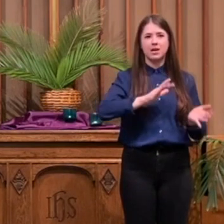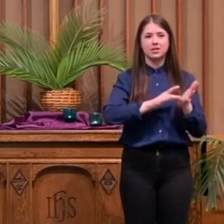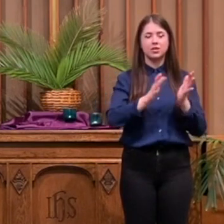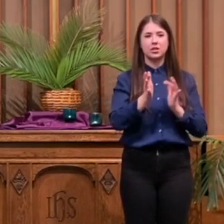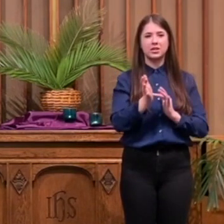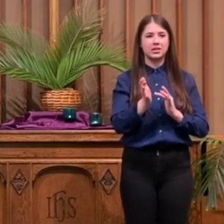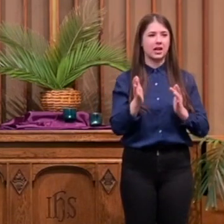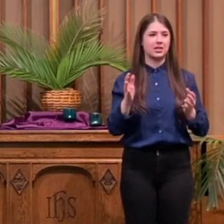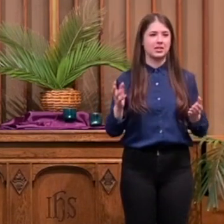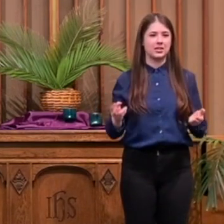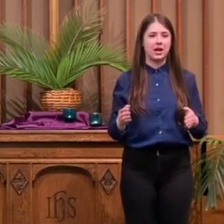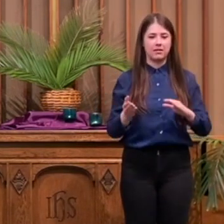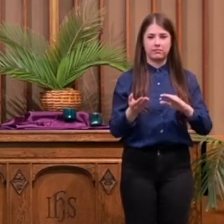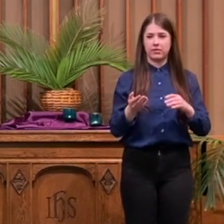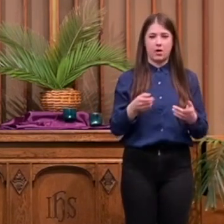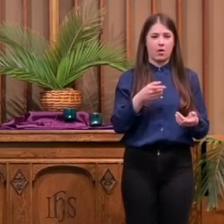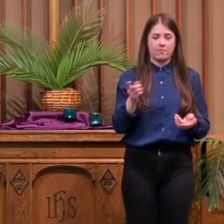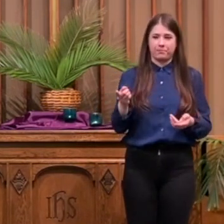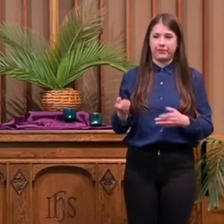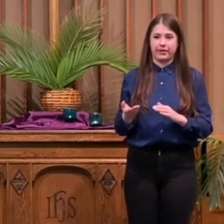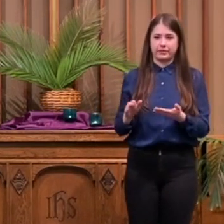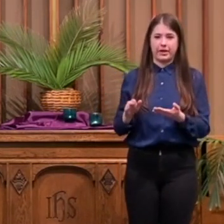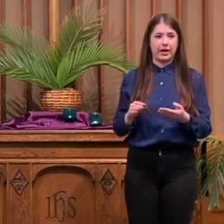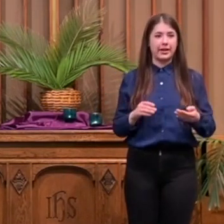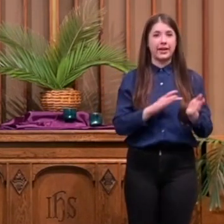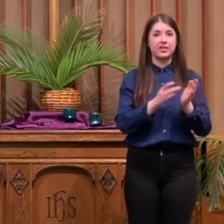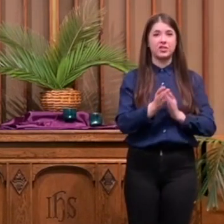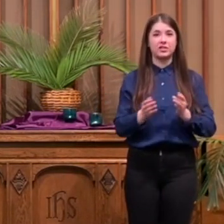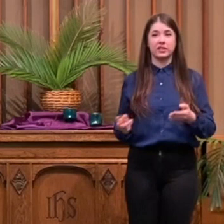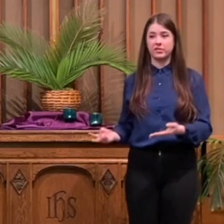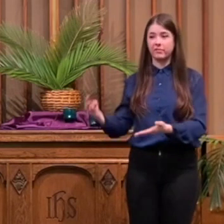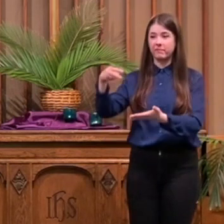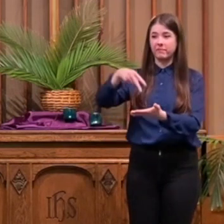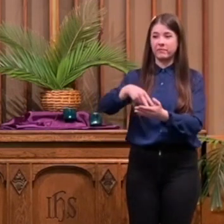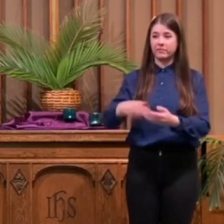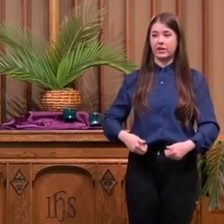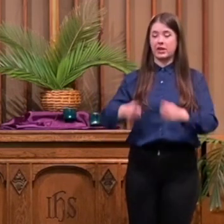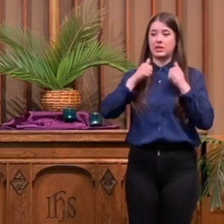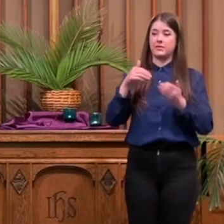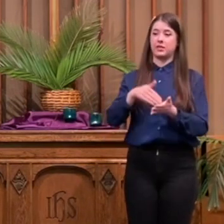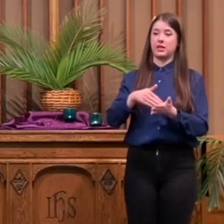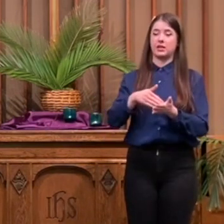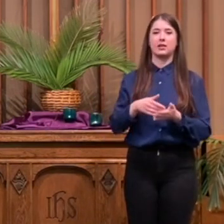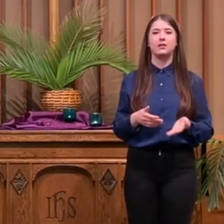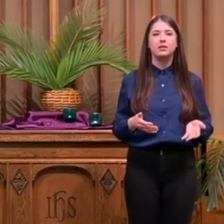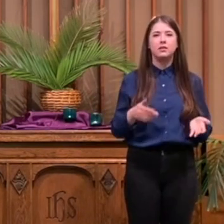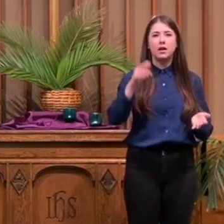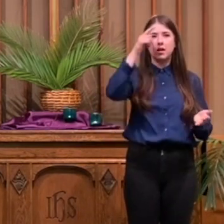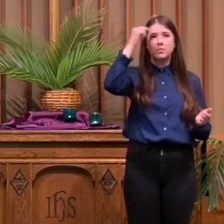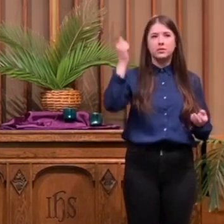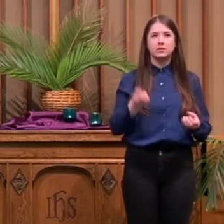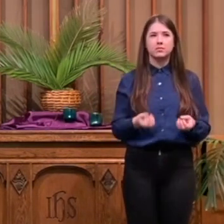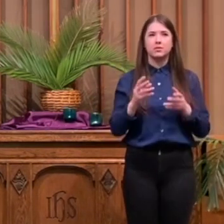the dead? Because so many people were believing in Jesus on account of it. I mean, think